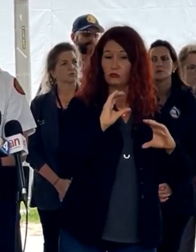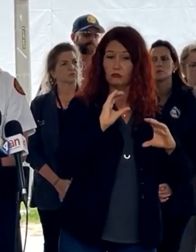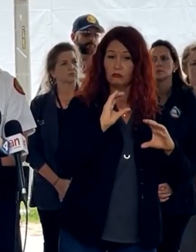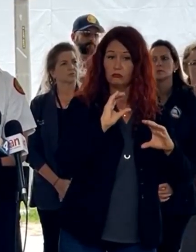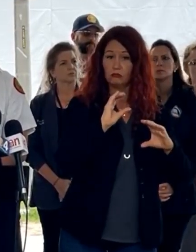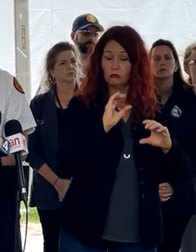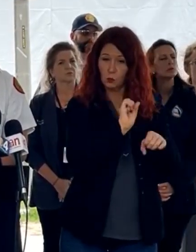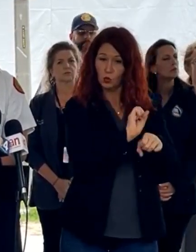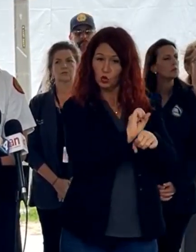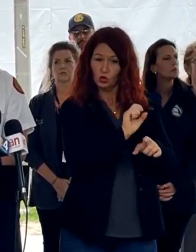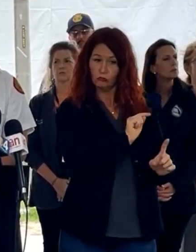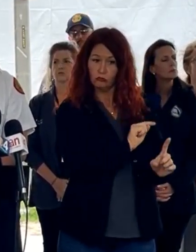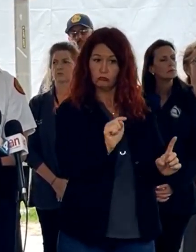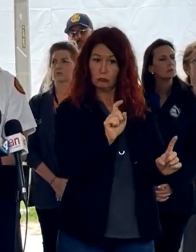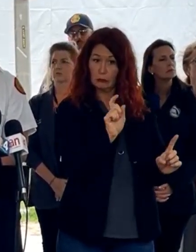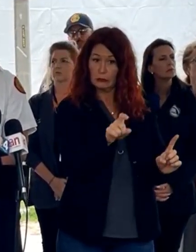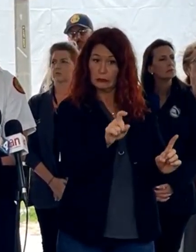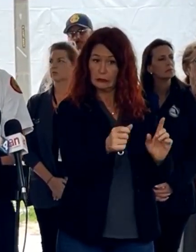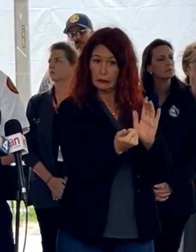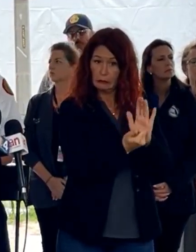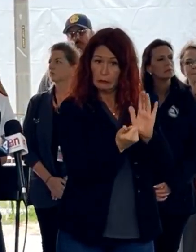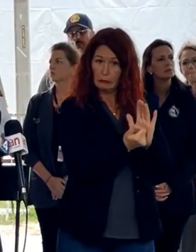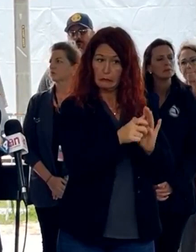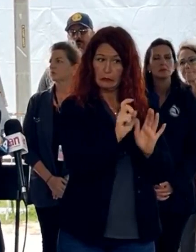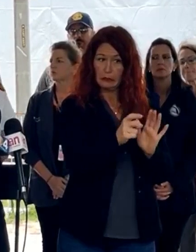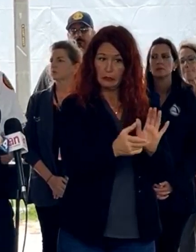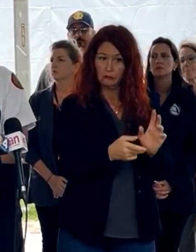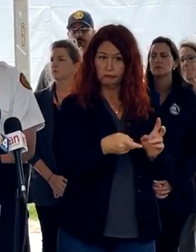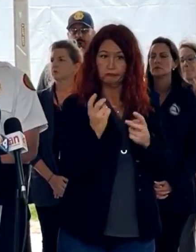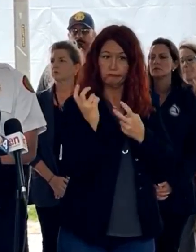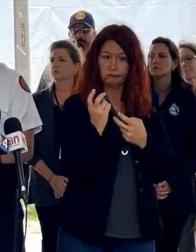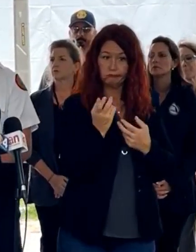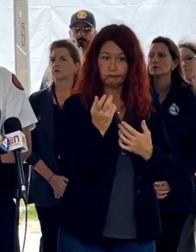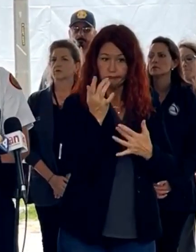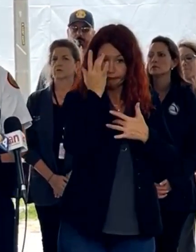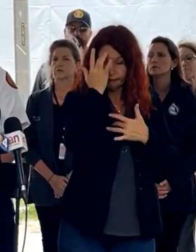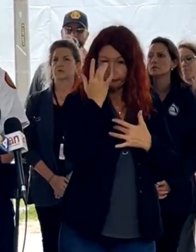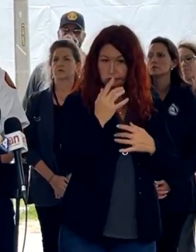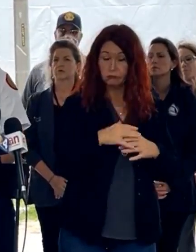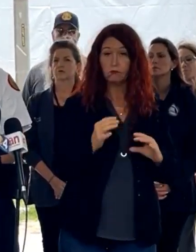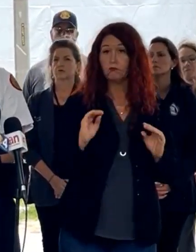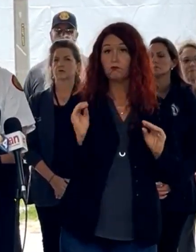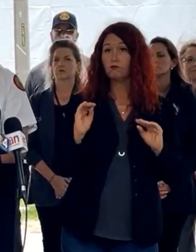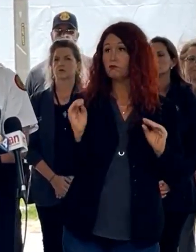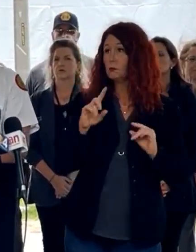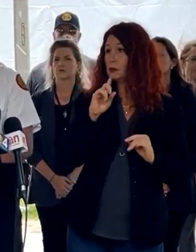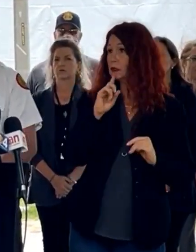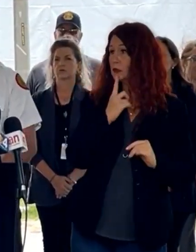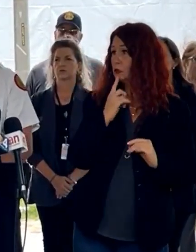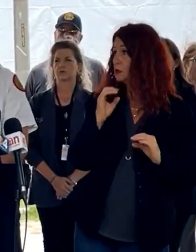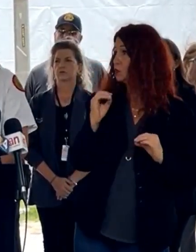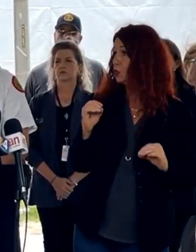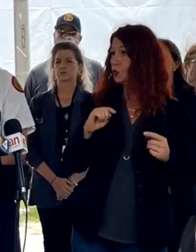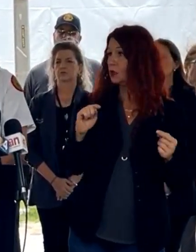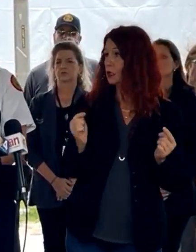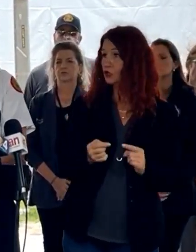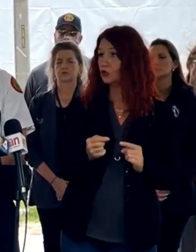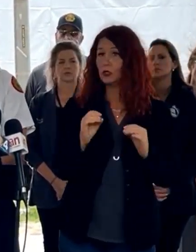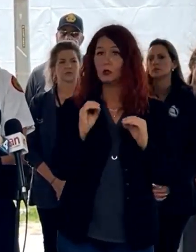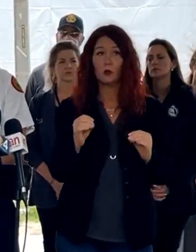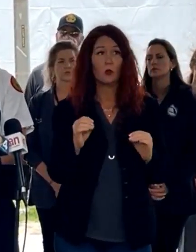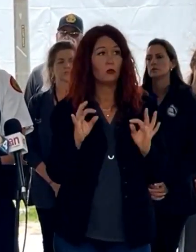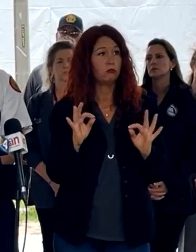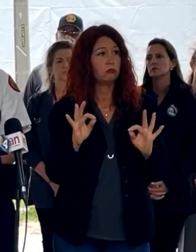reason after working on the debris field? We've been very fortunate where we haven't had any significant injuries to any of our personnel or